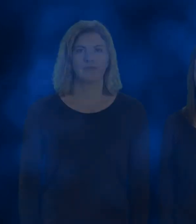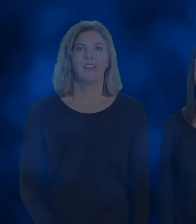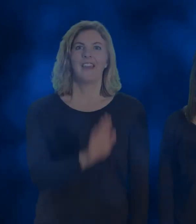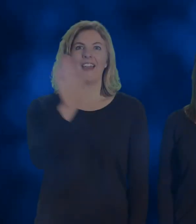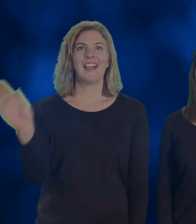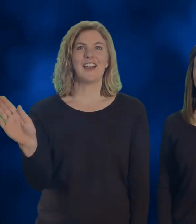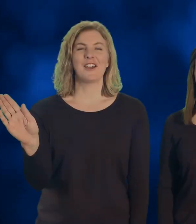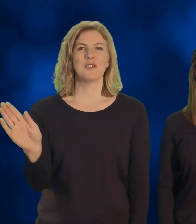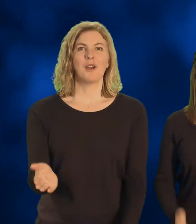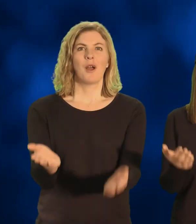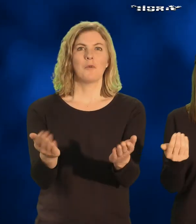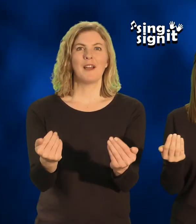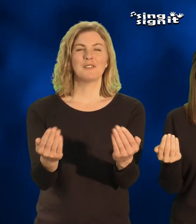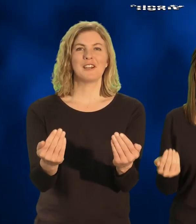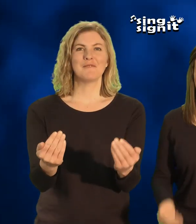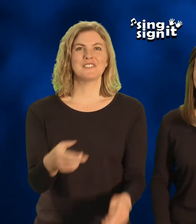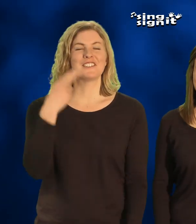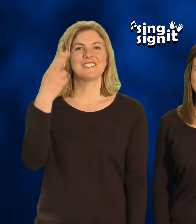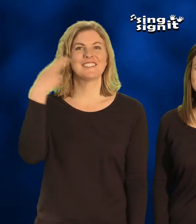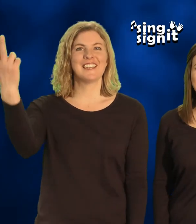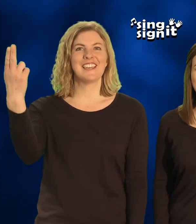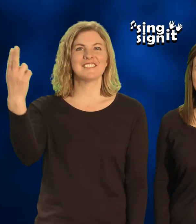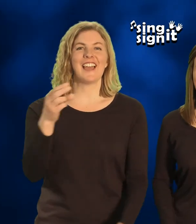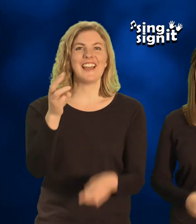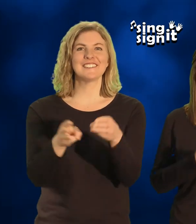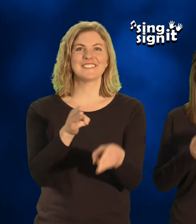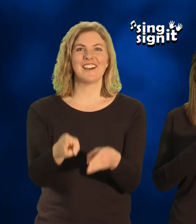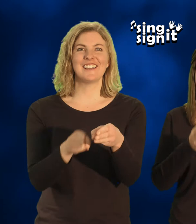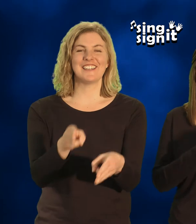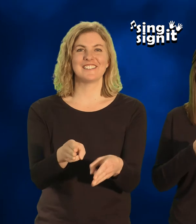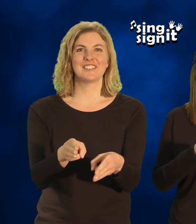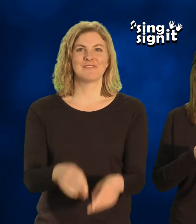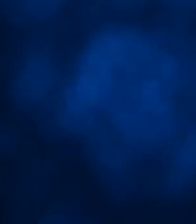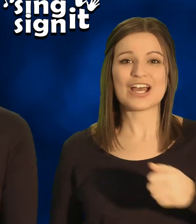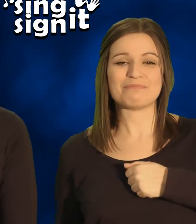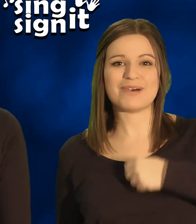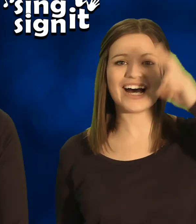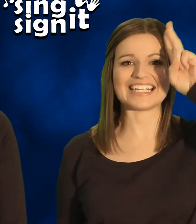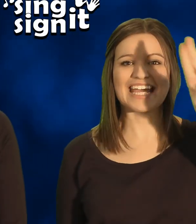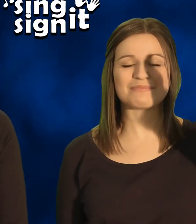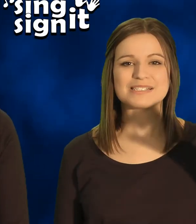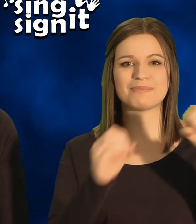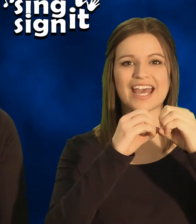Hello, welcome to sing it and sign it. My name is Beth,